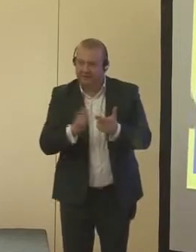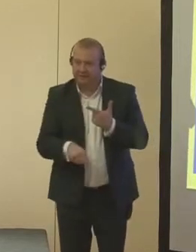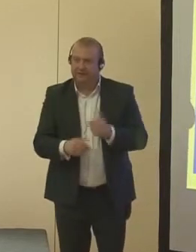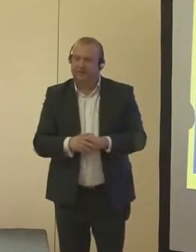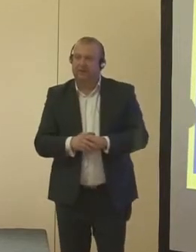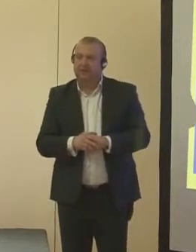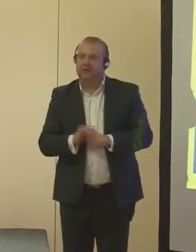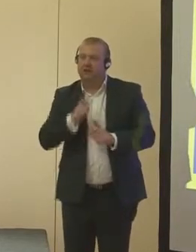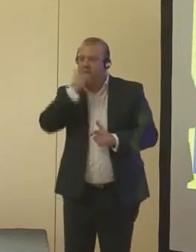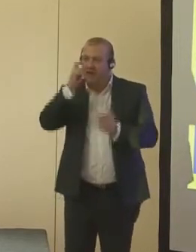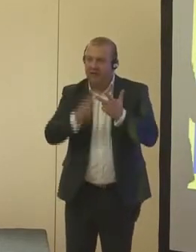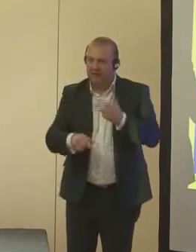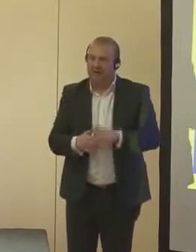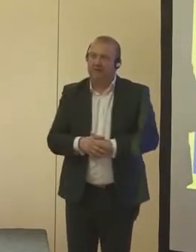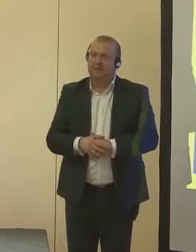questions.